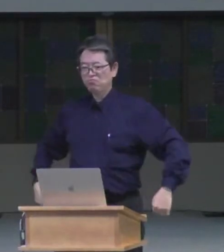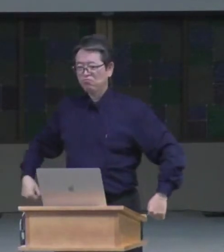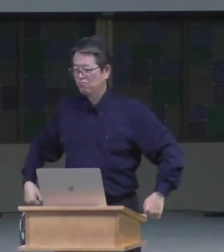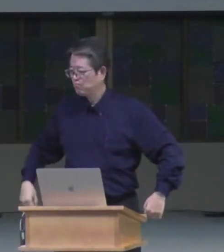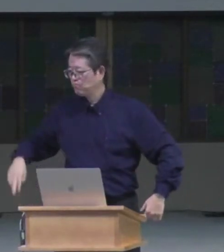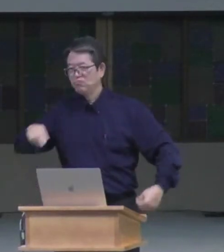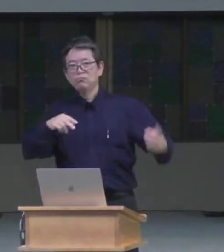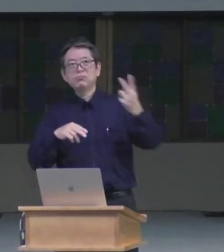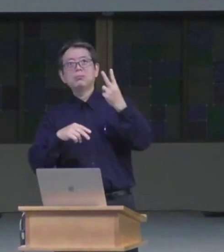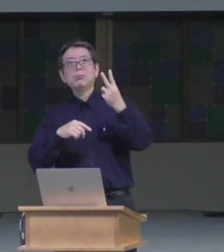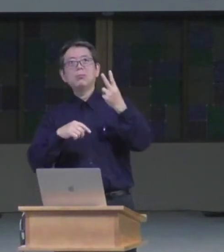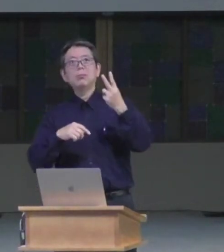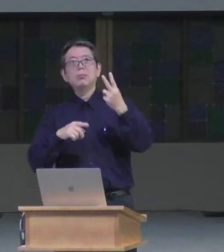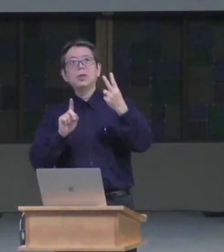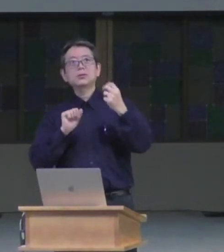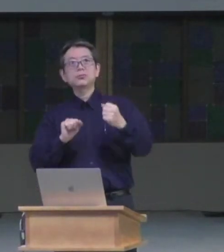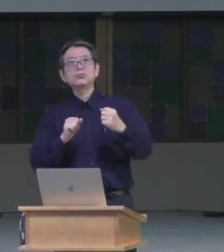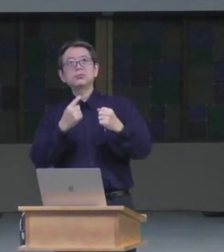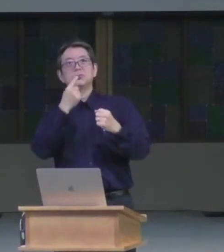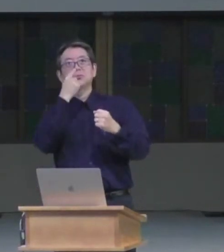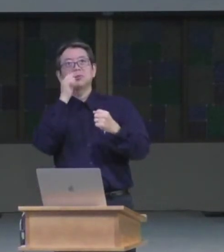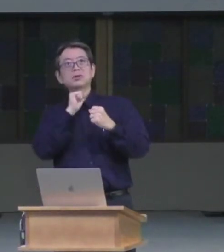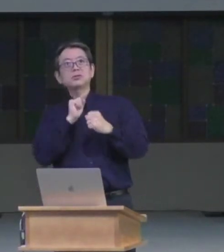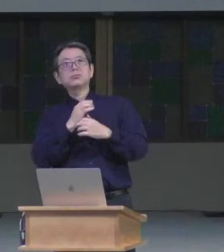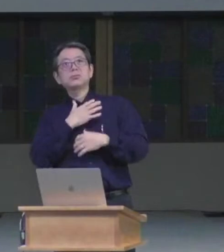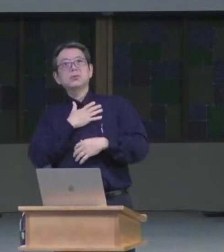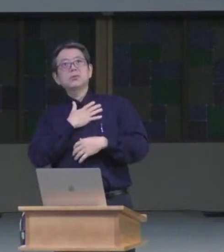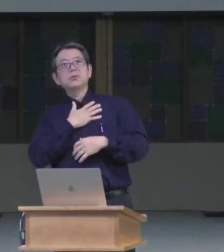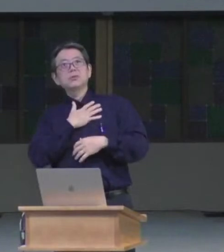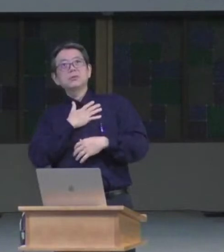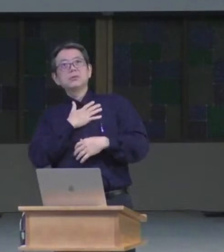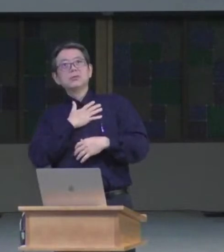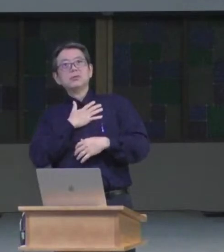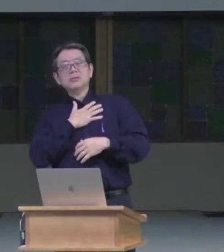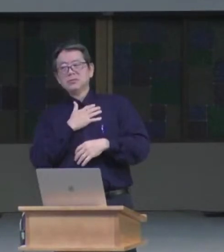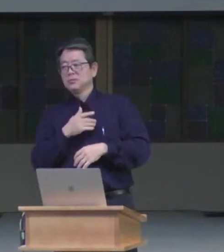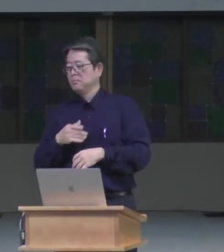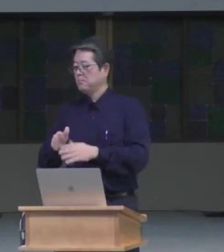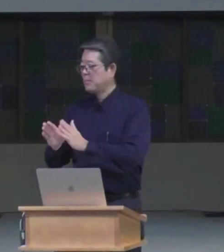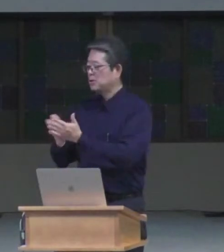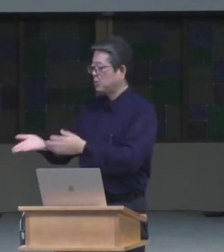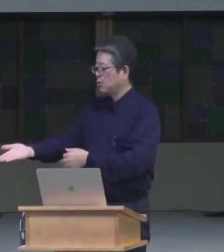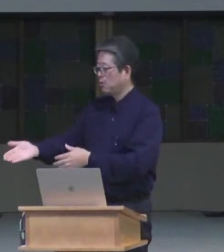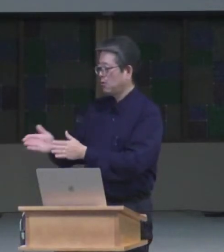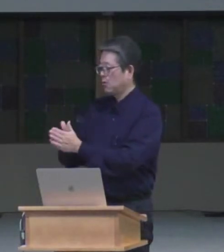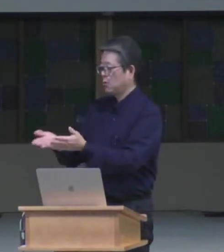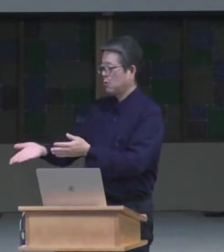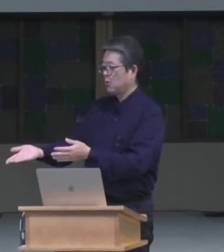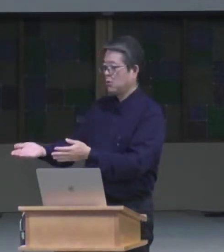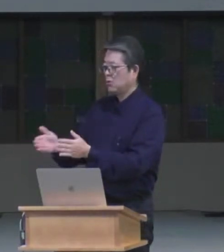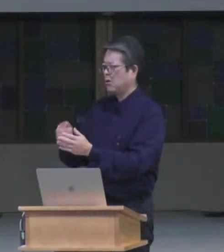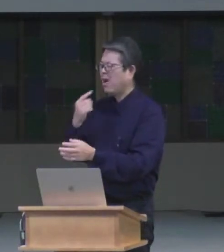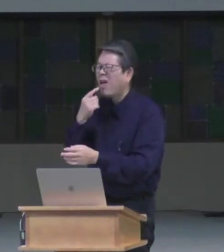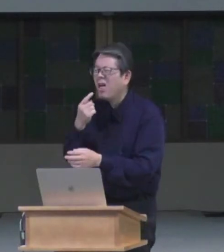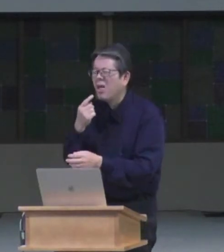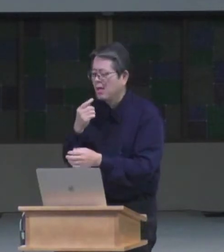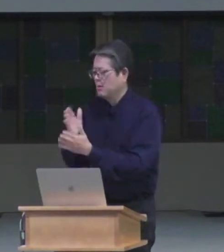and they were like, came up to me and were like, well, what do they want from me? They would, give me your passport. Like,